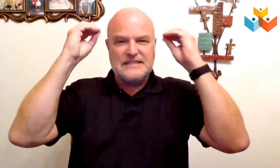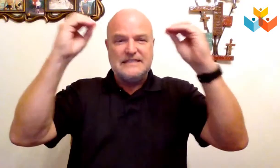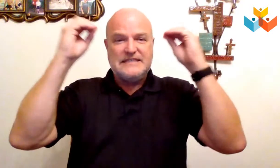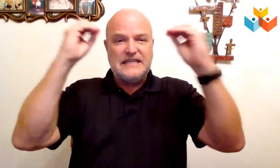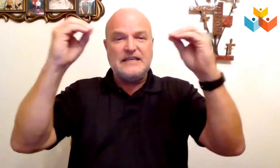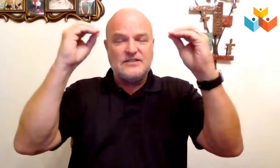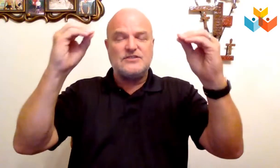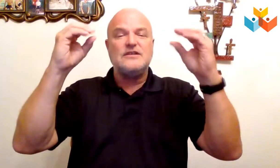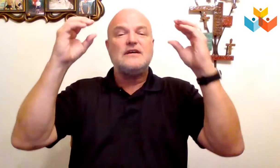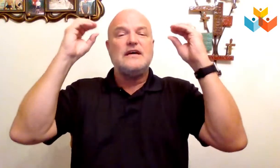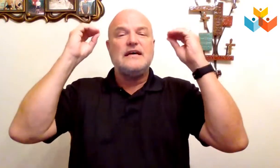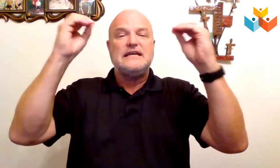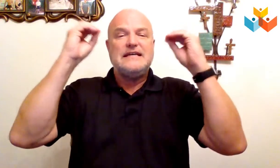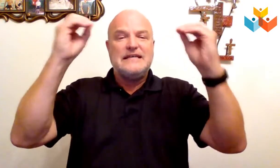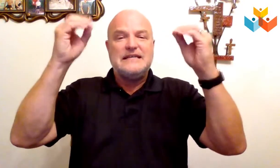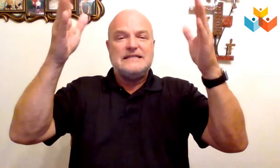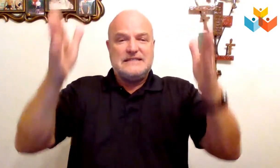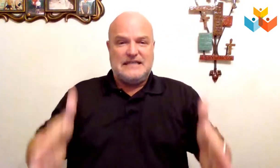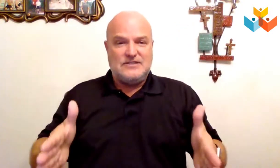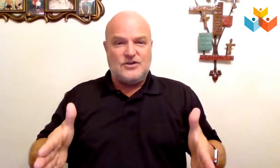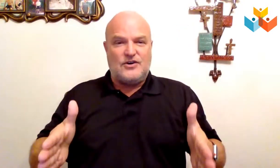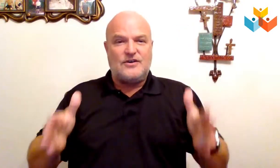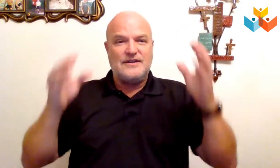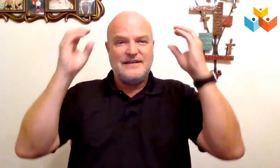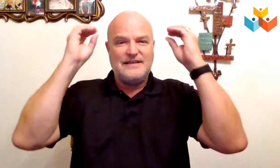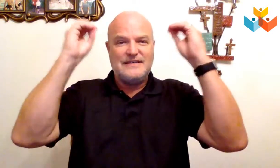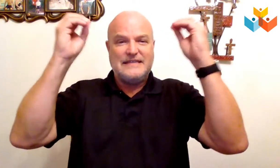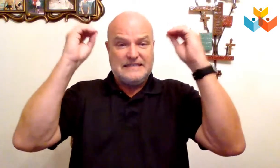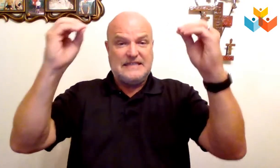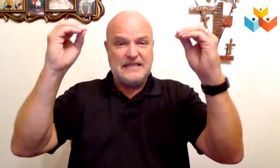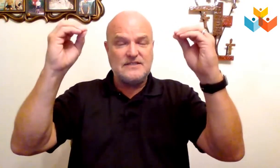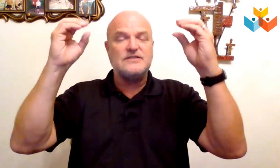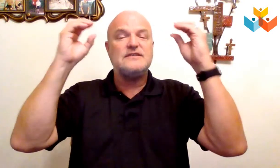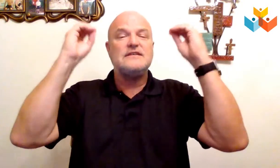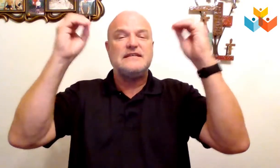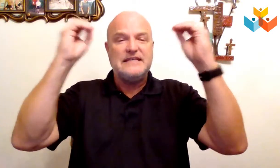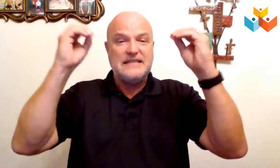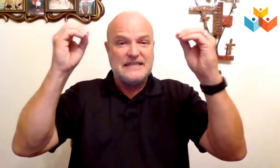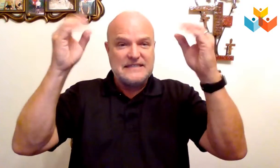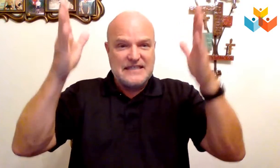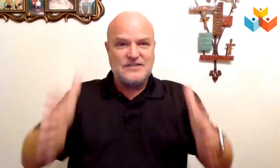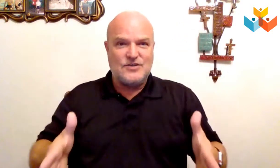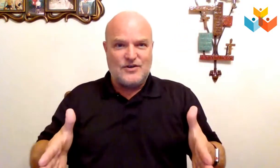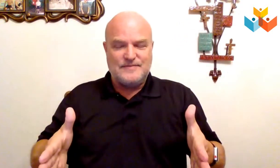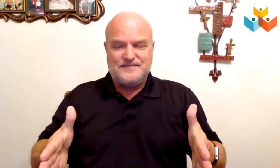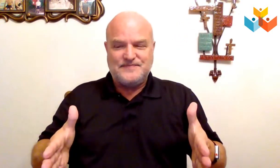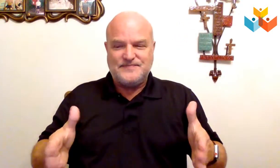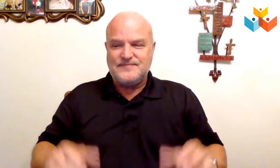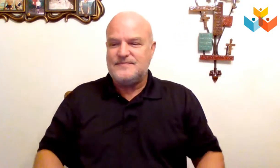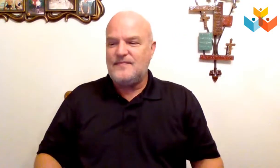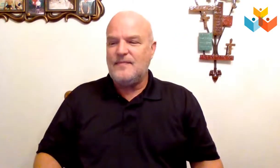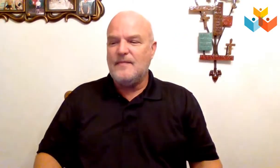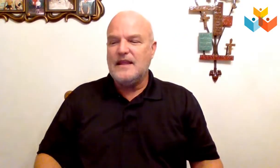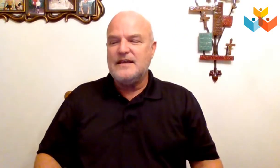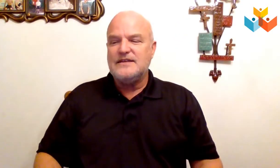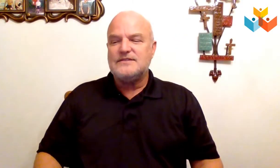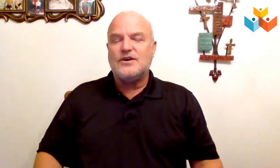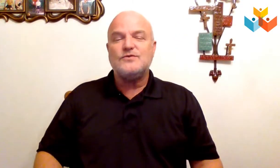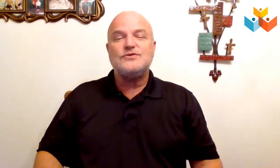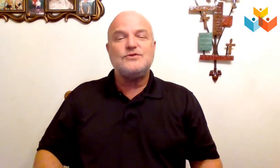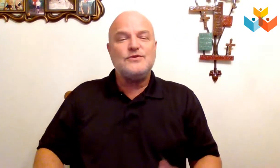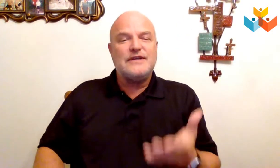information and give to the students. Teach. Teacher. Teach.